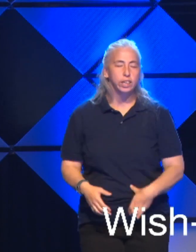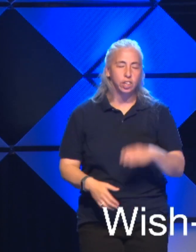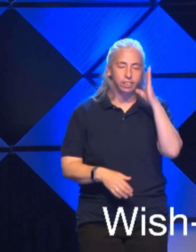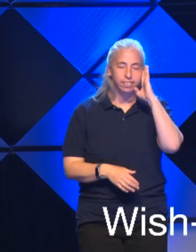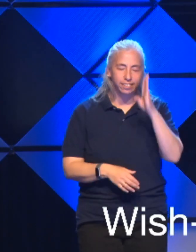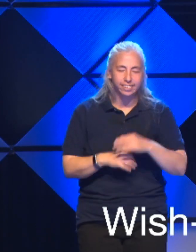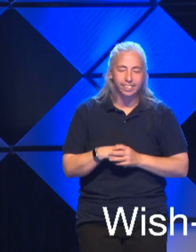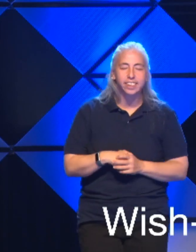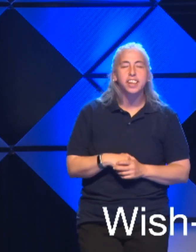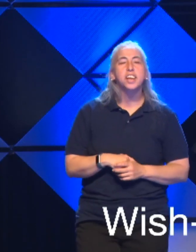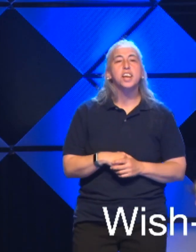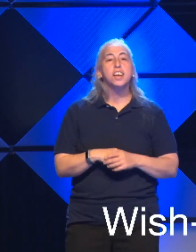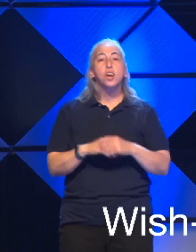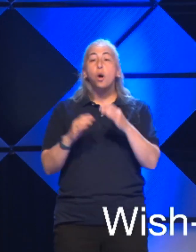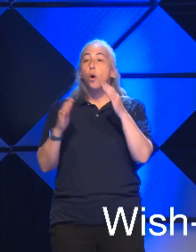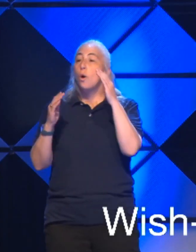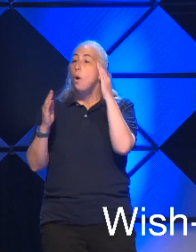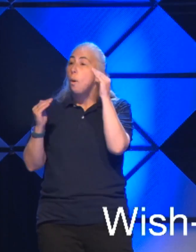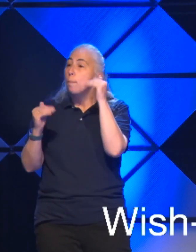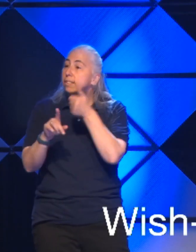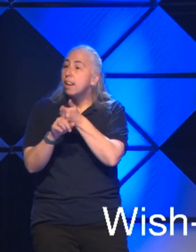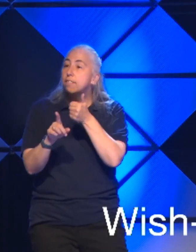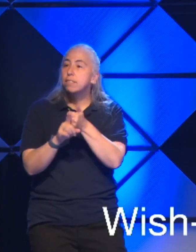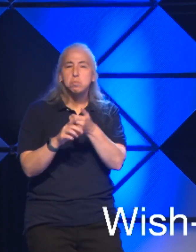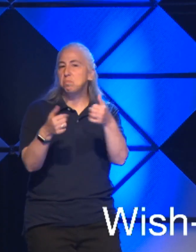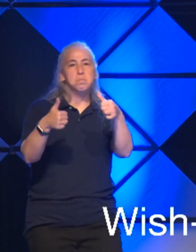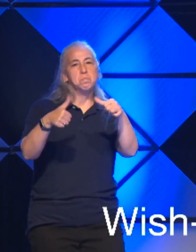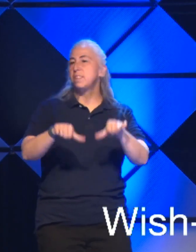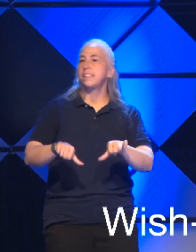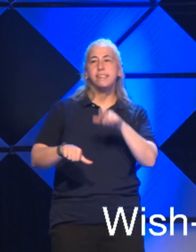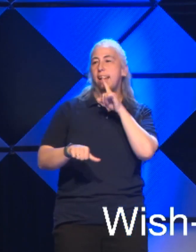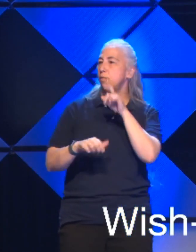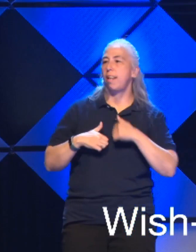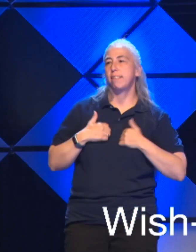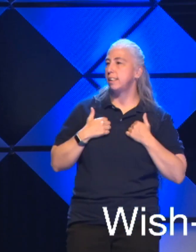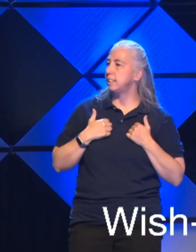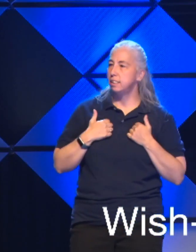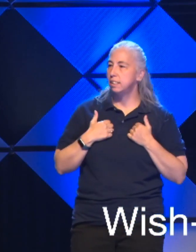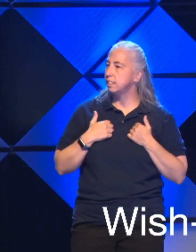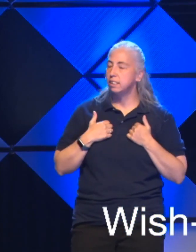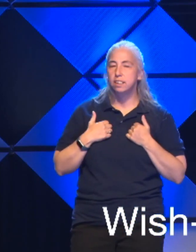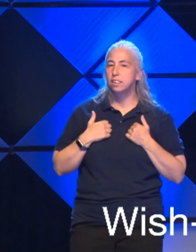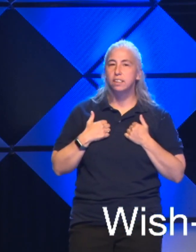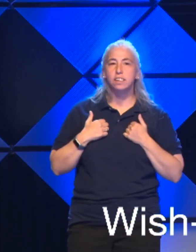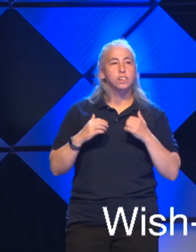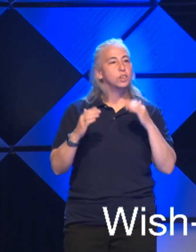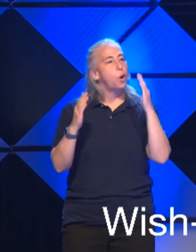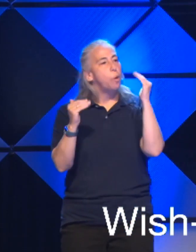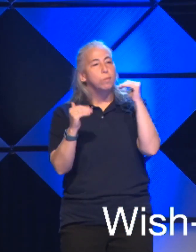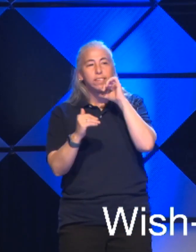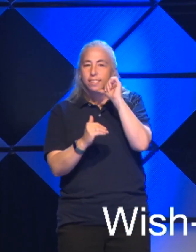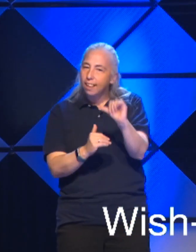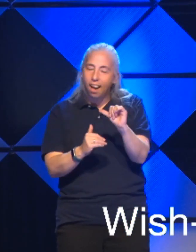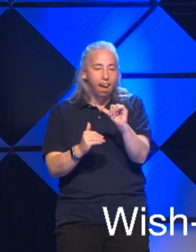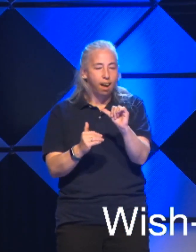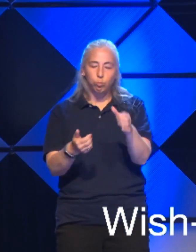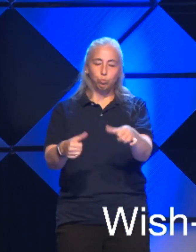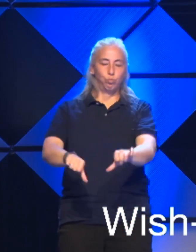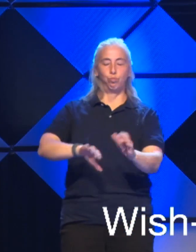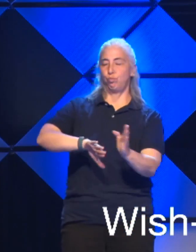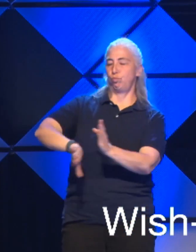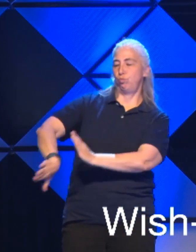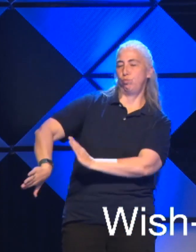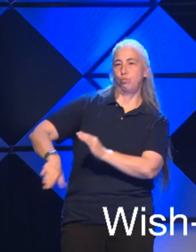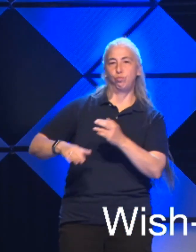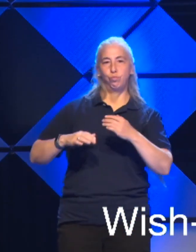Hope is not a denial of reality. Hope is also not a denial of reality. It's not like, my life is